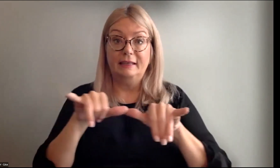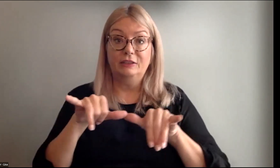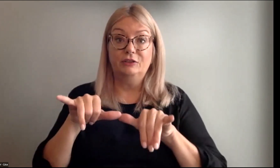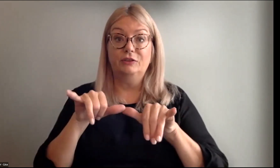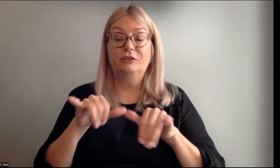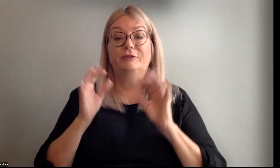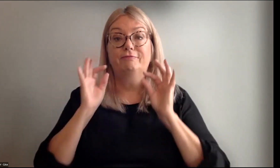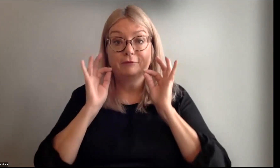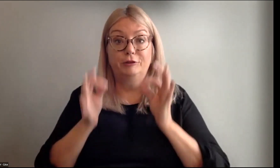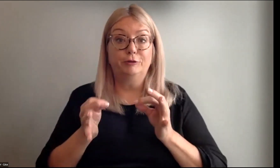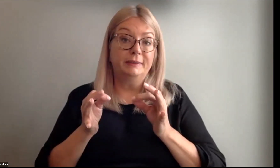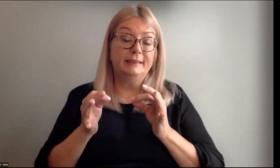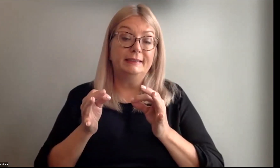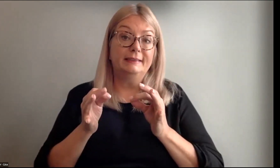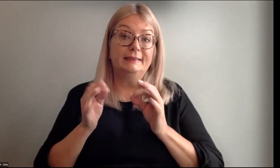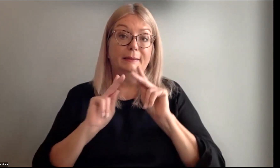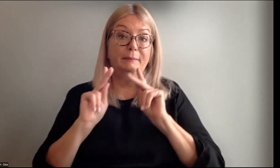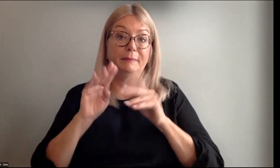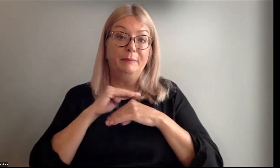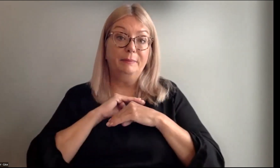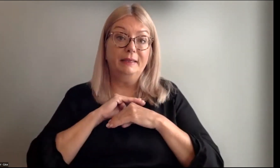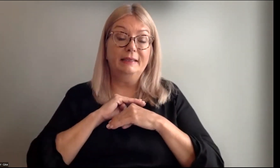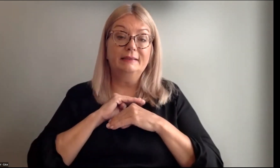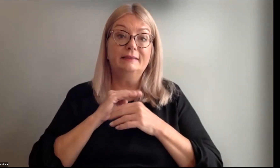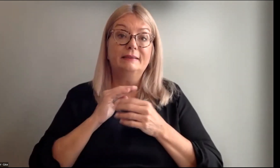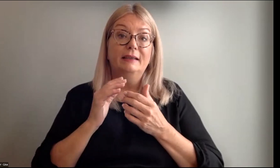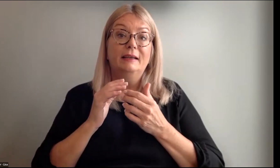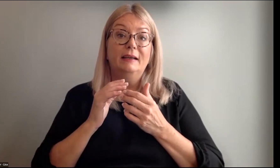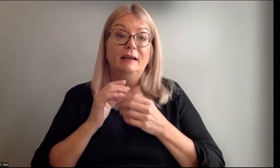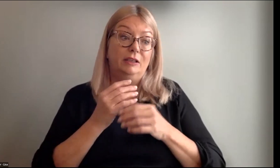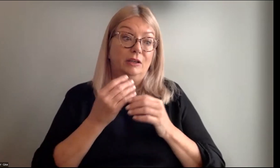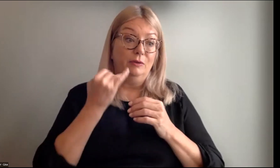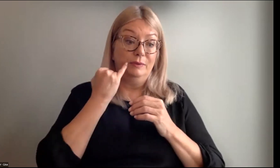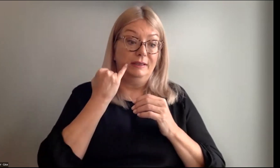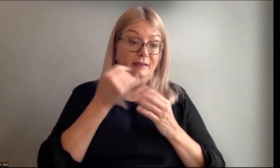determining whether people meet whether their expenses are,